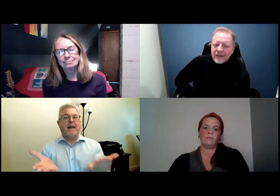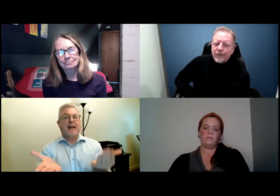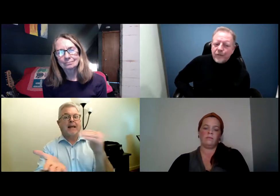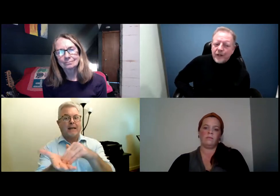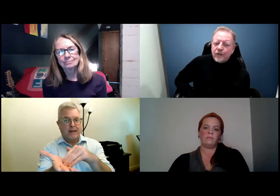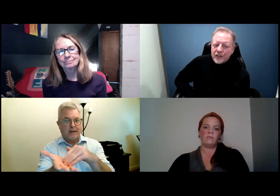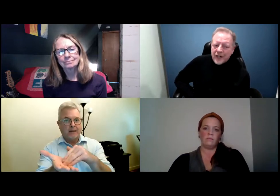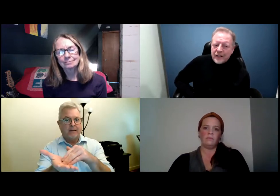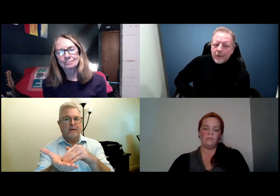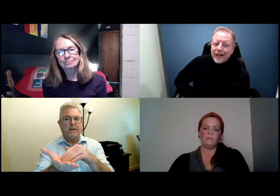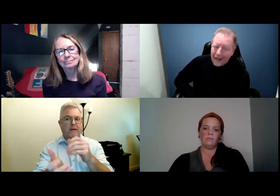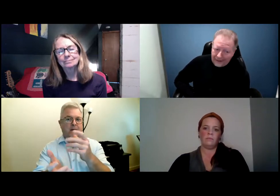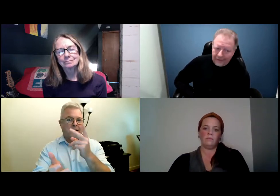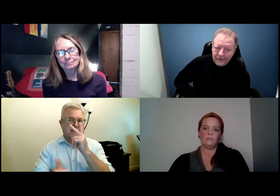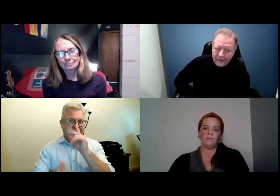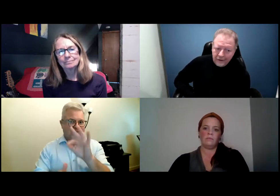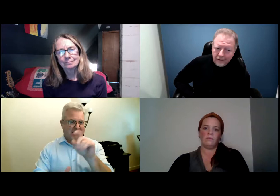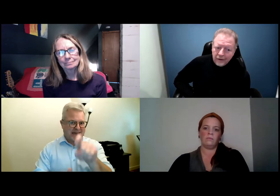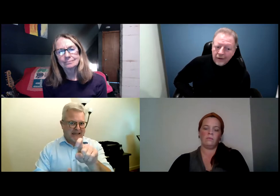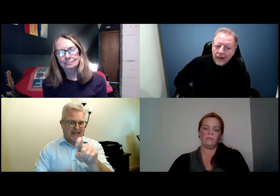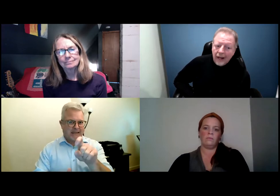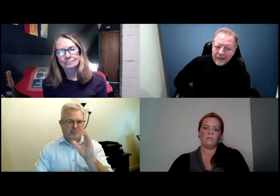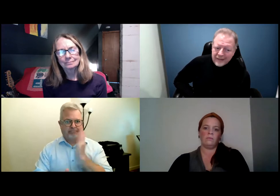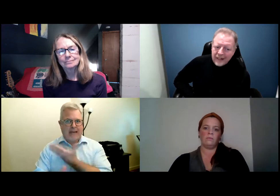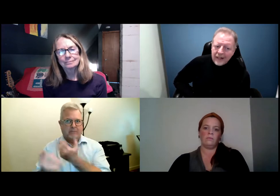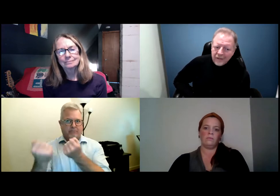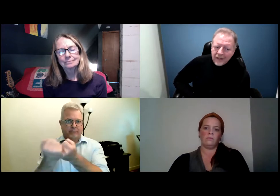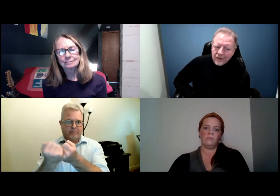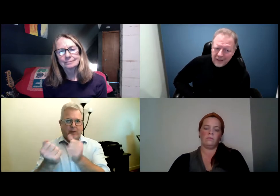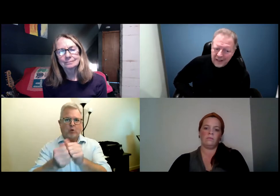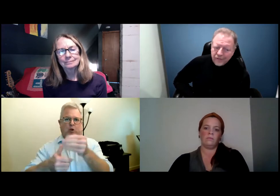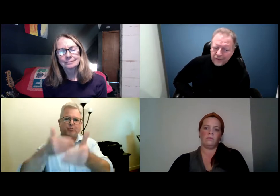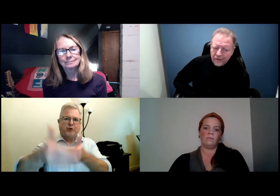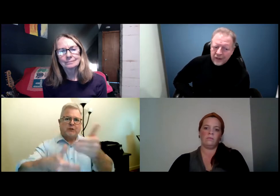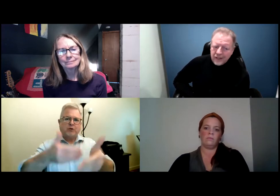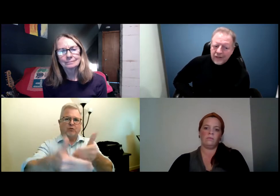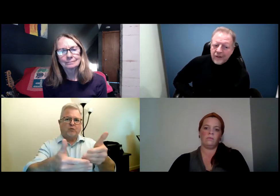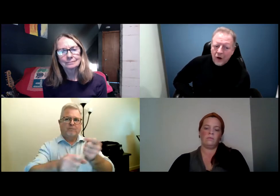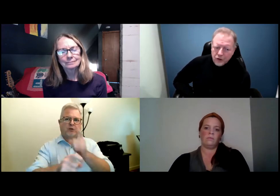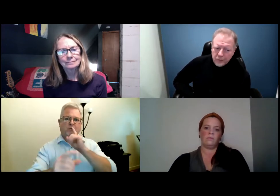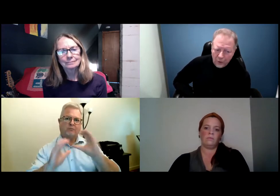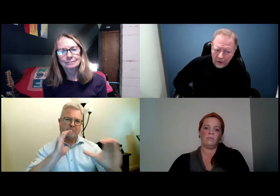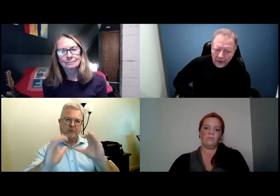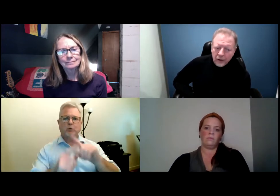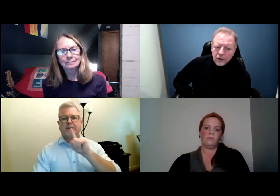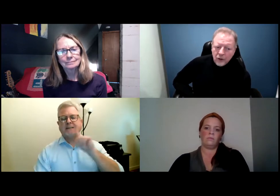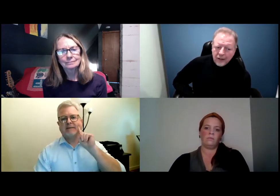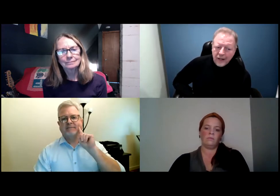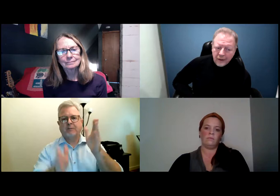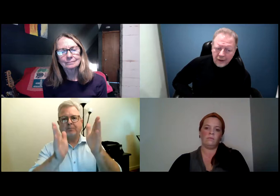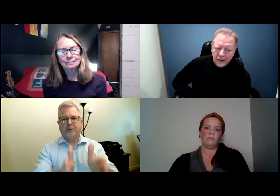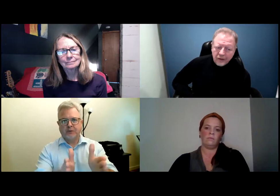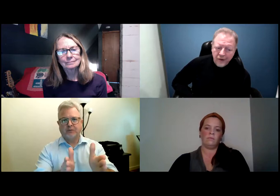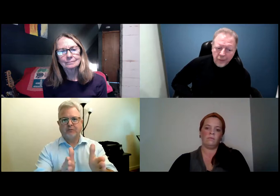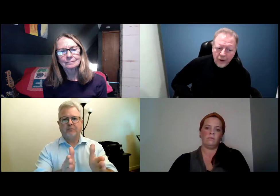it is time for me to reach out to them again and see if there is a need for us to give them our support so that they